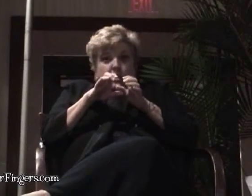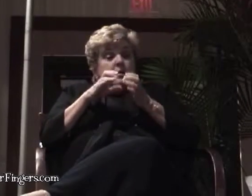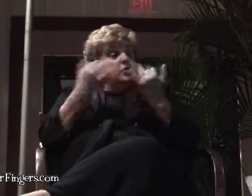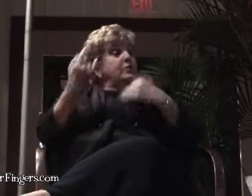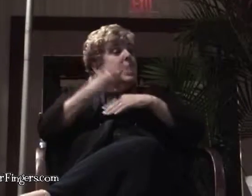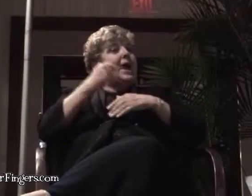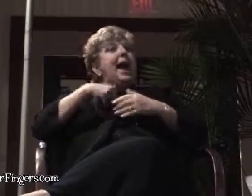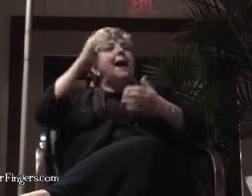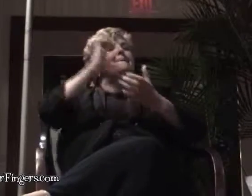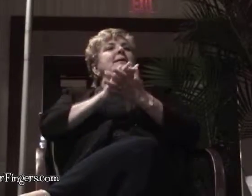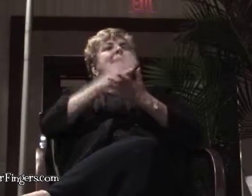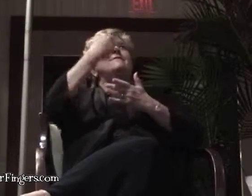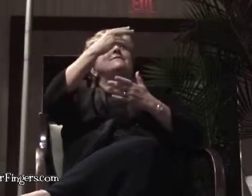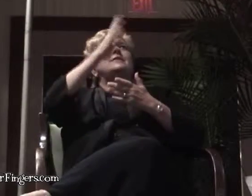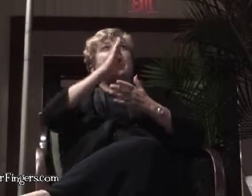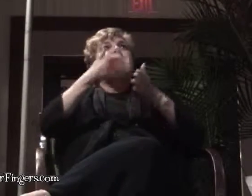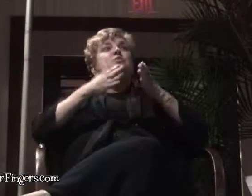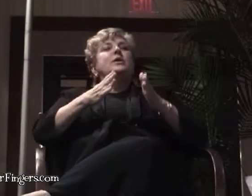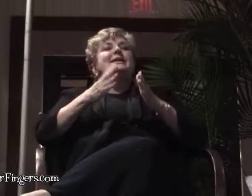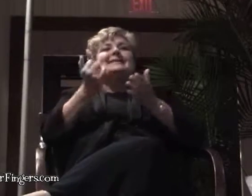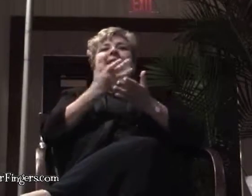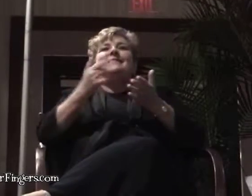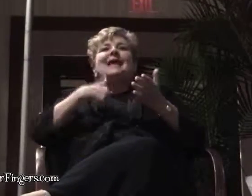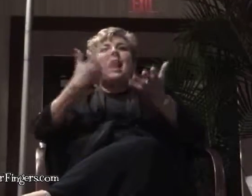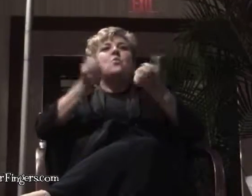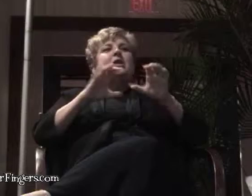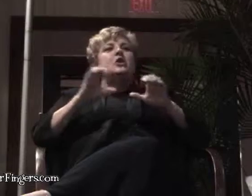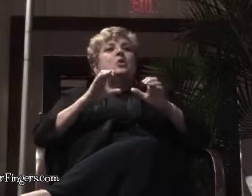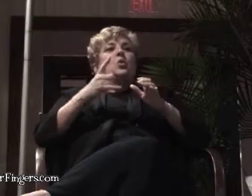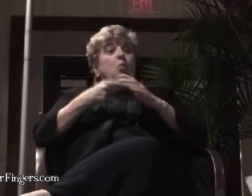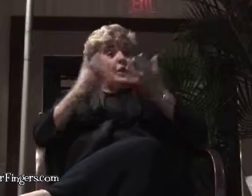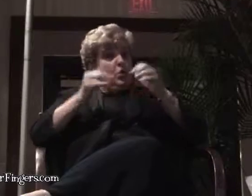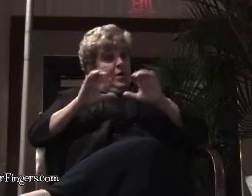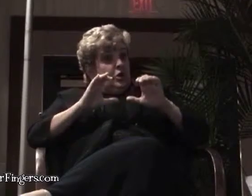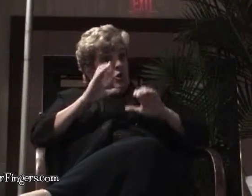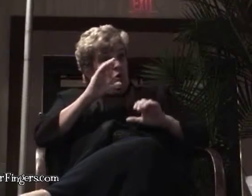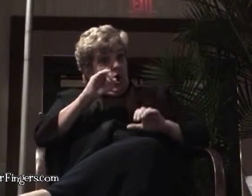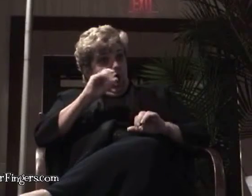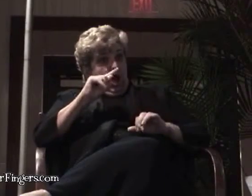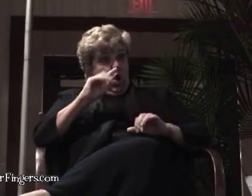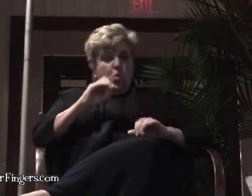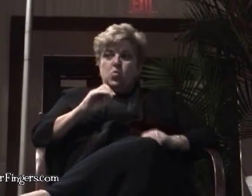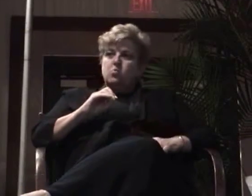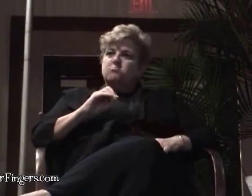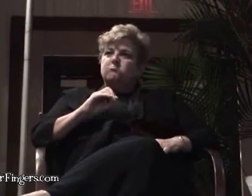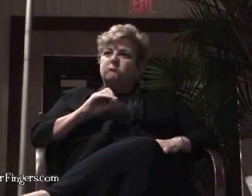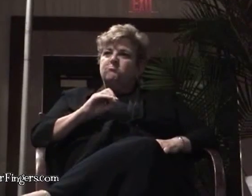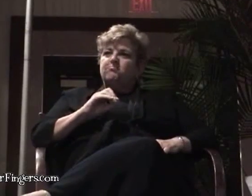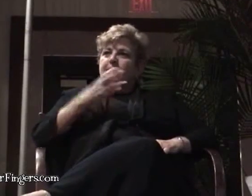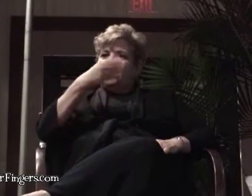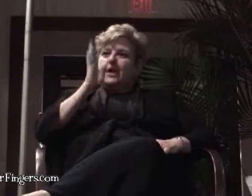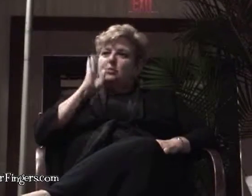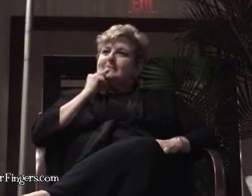anything I want to do. What would you like to do, Otto? I'll see if I can help you. As long as it's not a